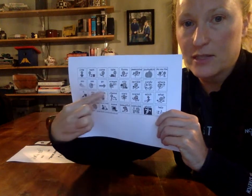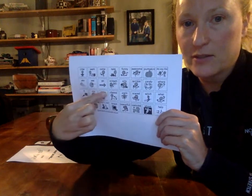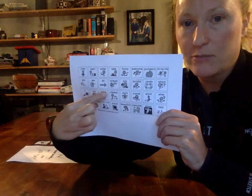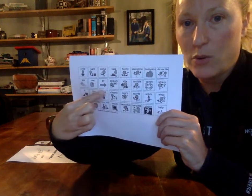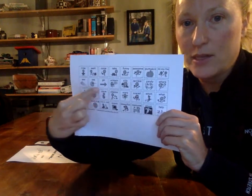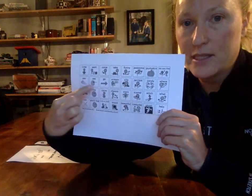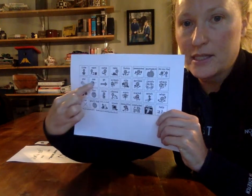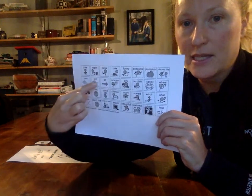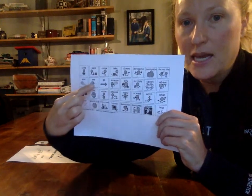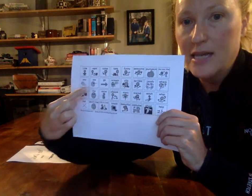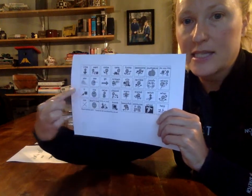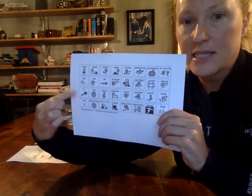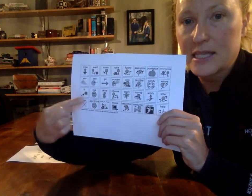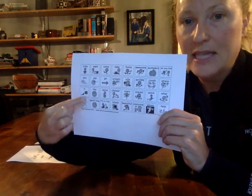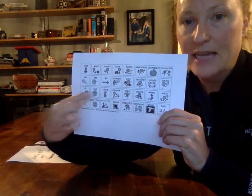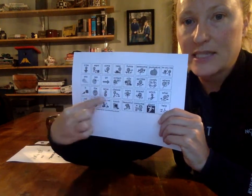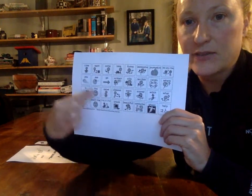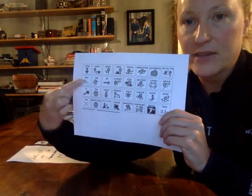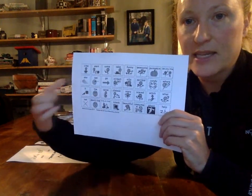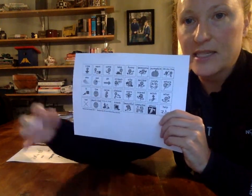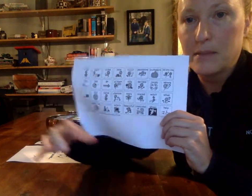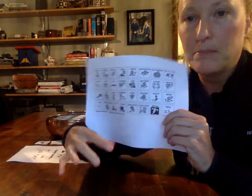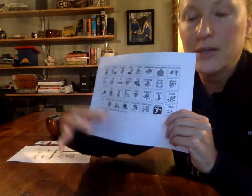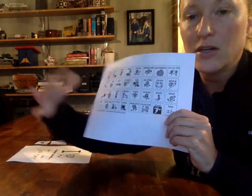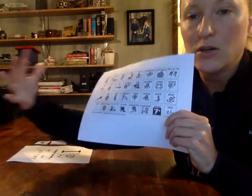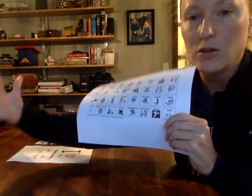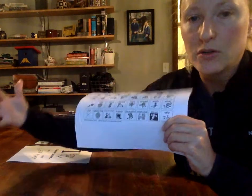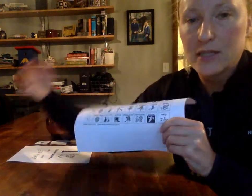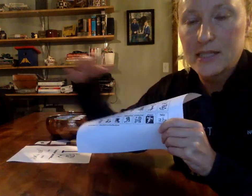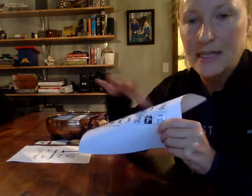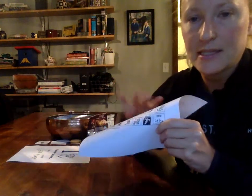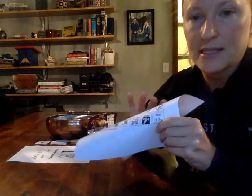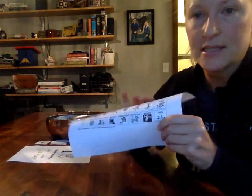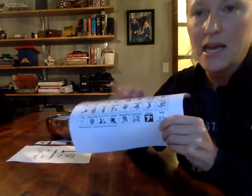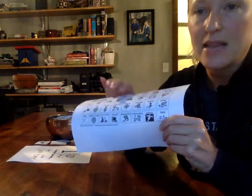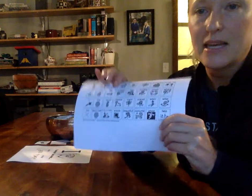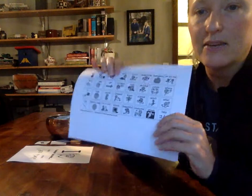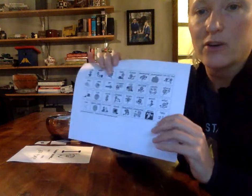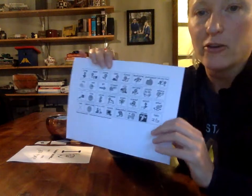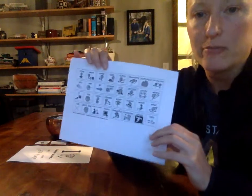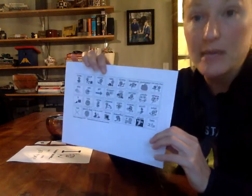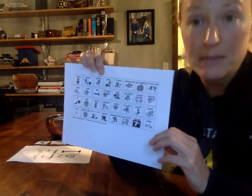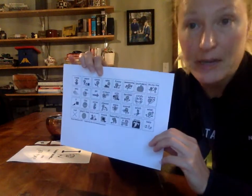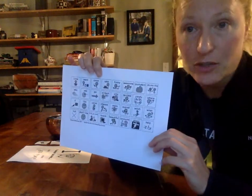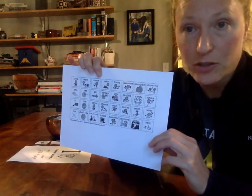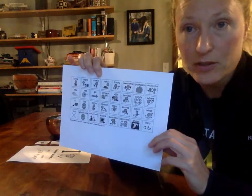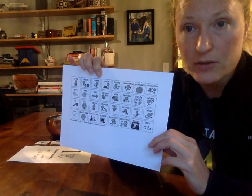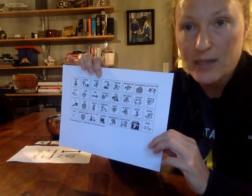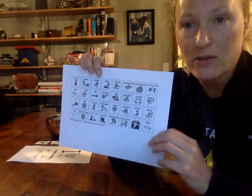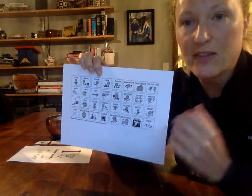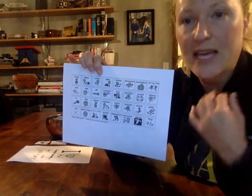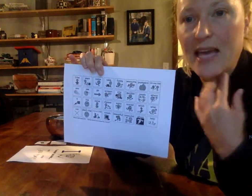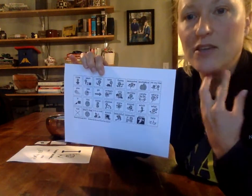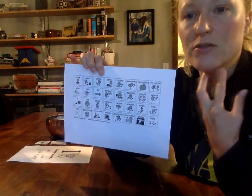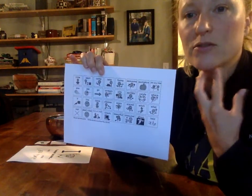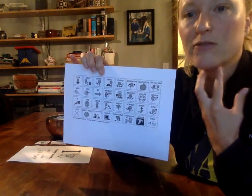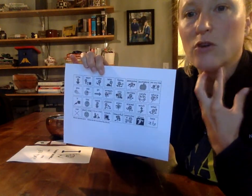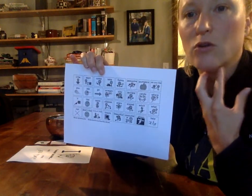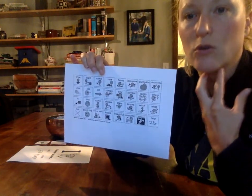of pointing to select different things and build sentences that involve many pictures, right? So if they can't use their vocal